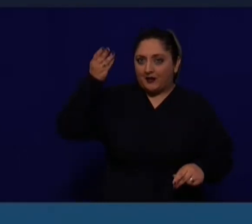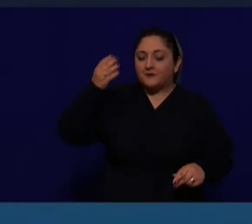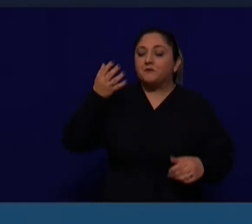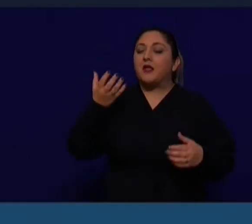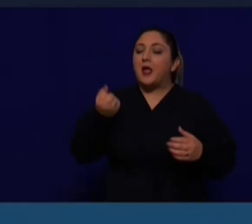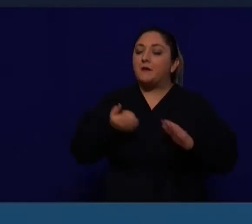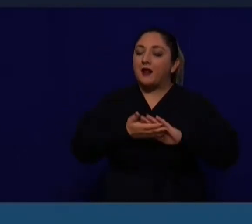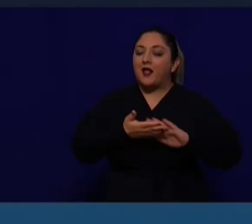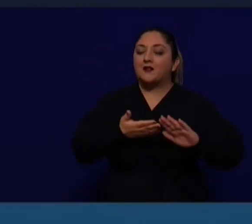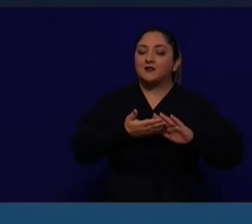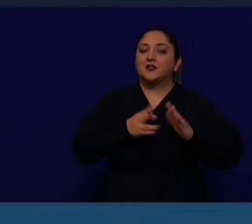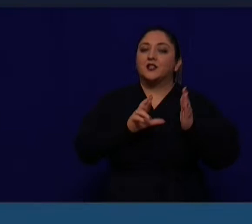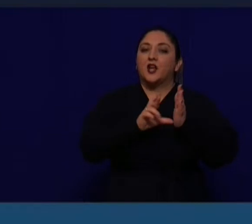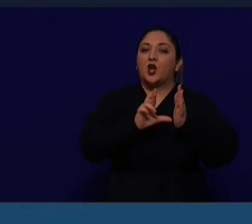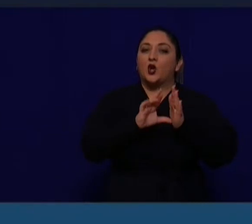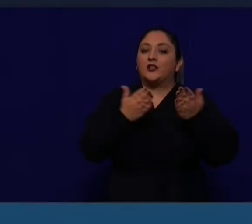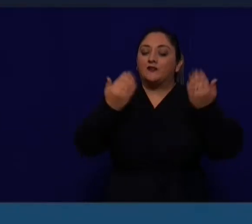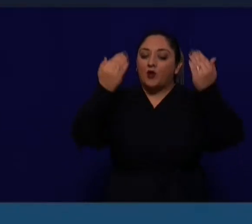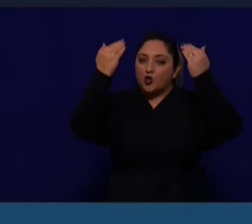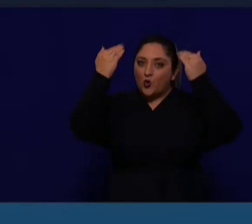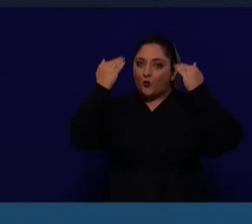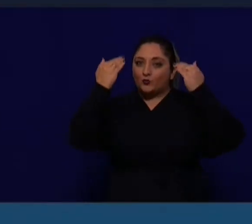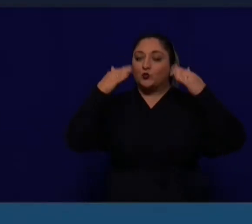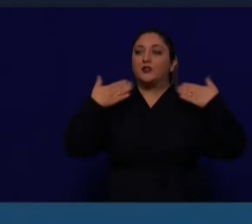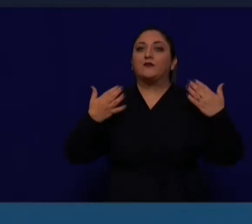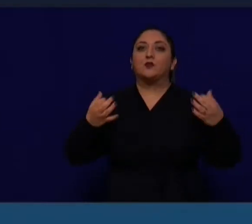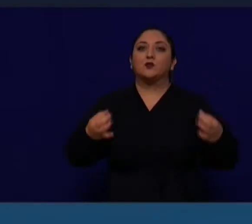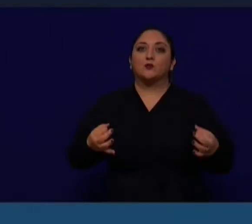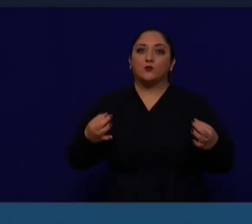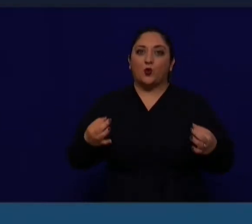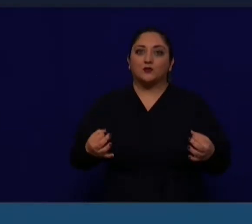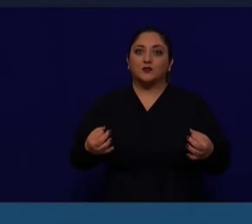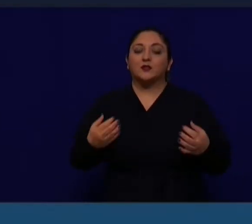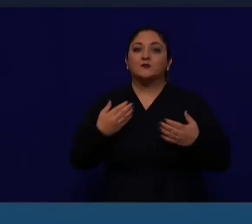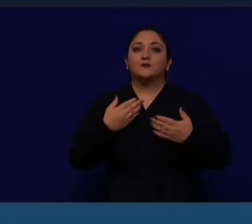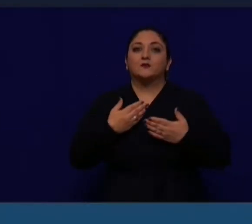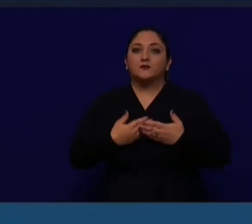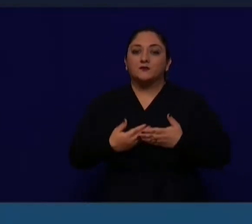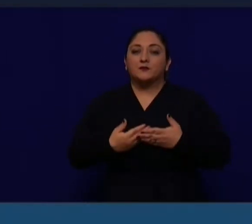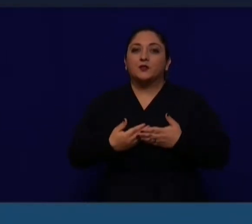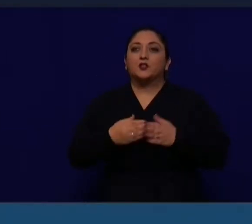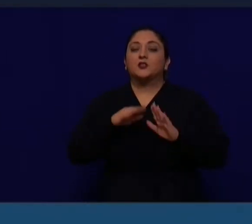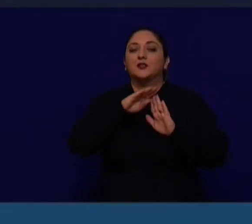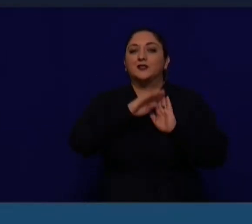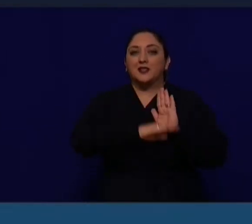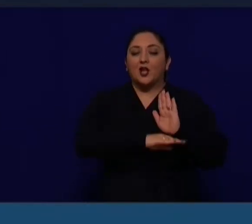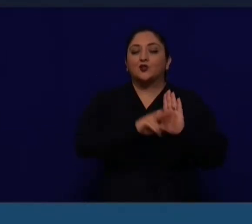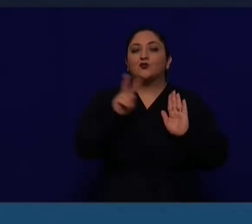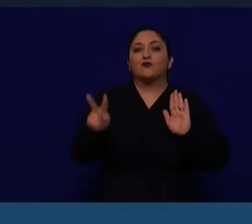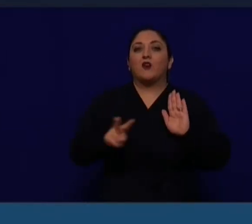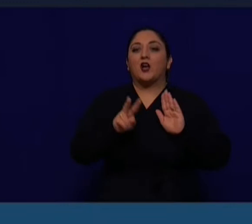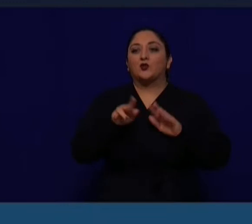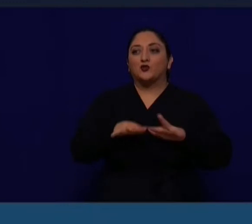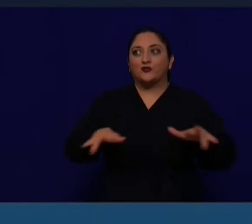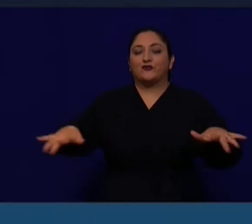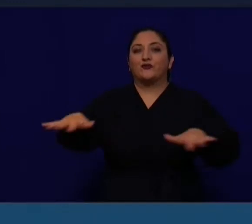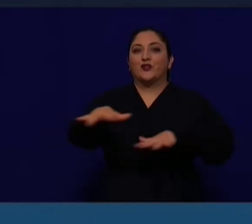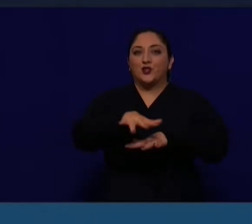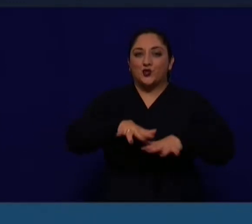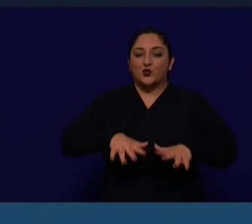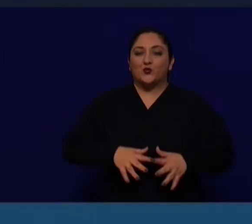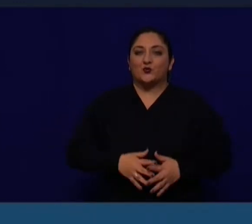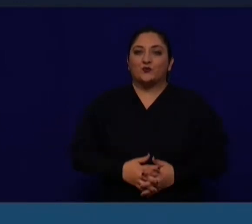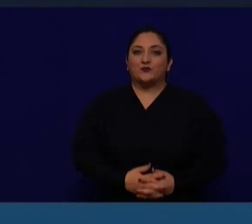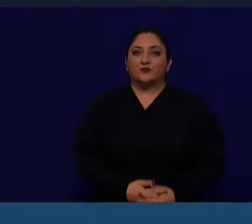għandhom il-protokoll li kif għandhom jilabu ħalli bekk inti tkun tista' anke tnaqqas kemm tista' u tikkontenja l-firxa f'dak